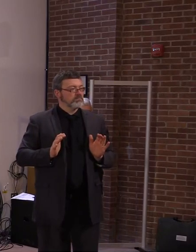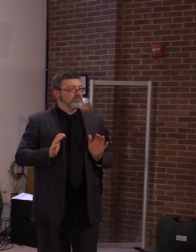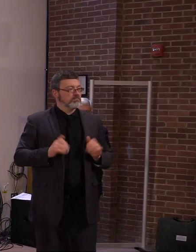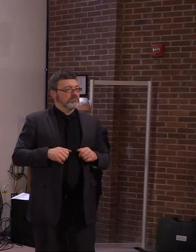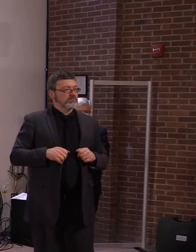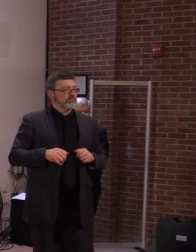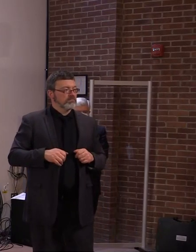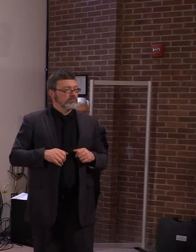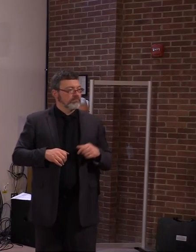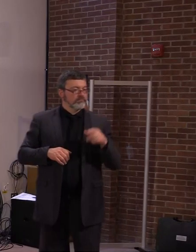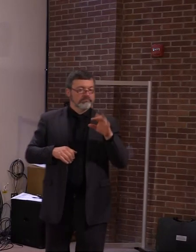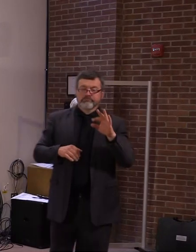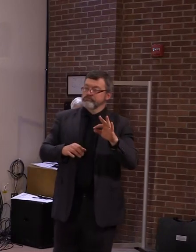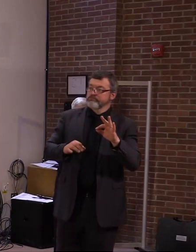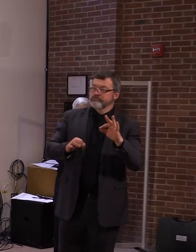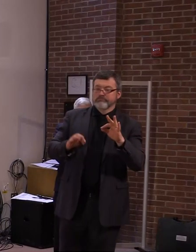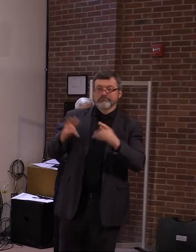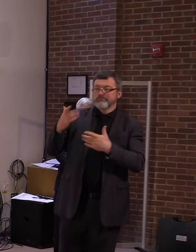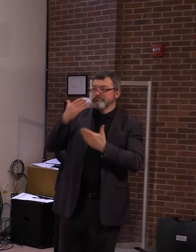Thank you.